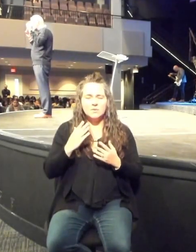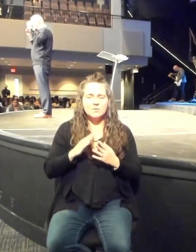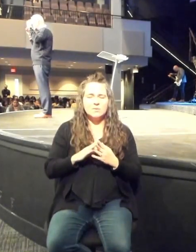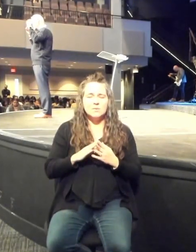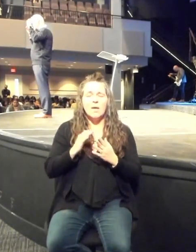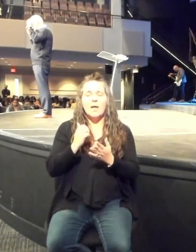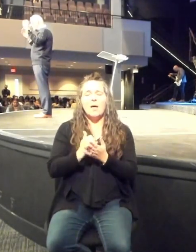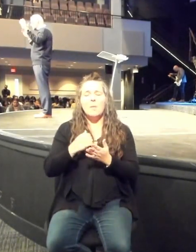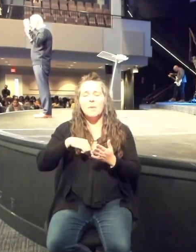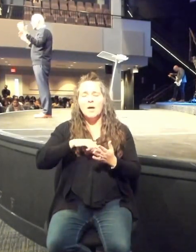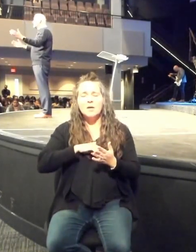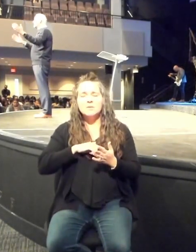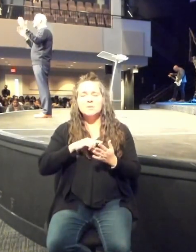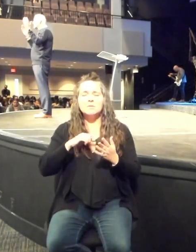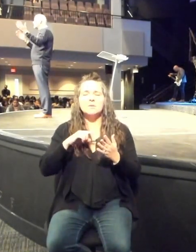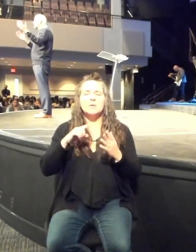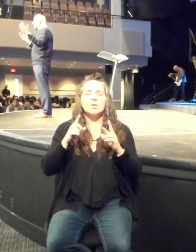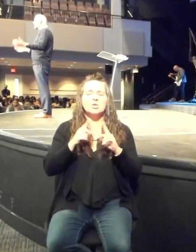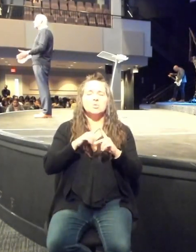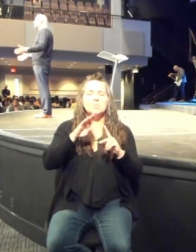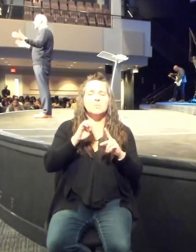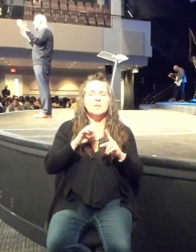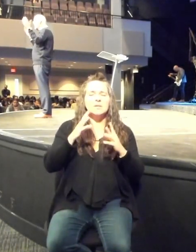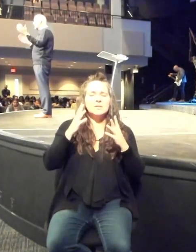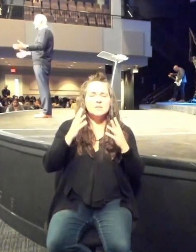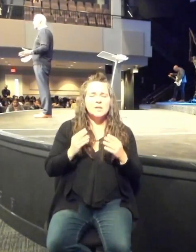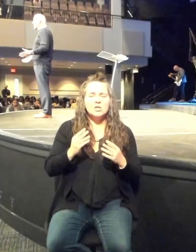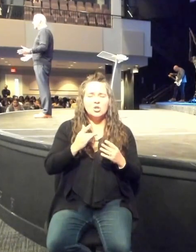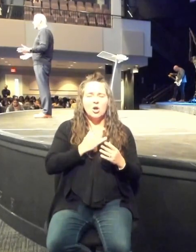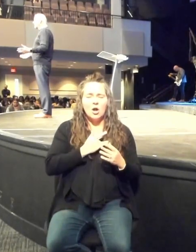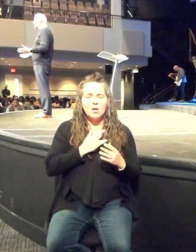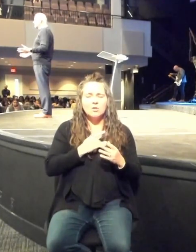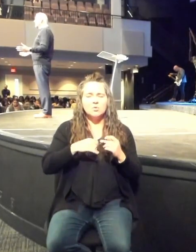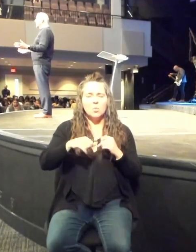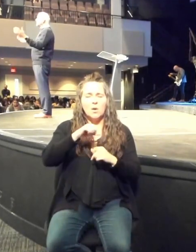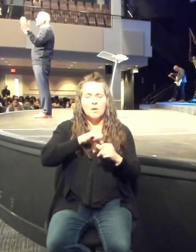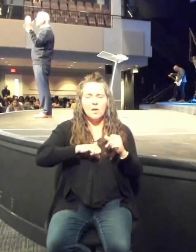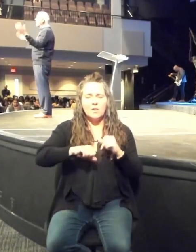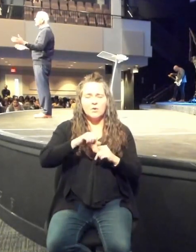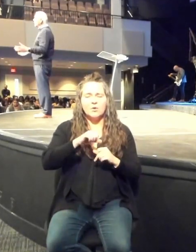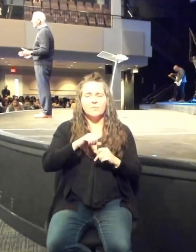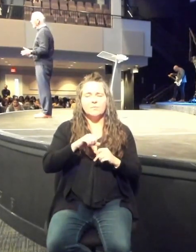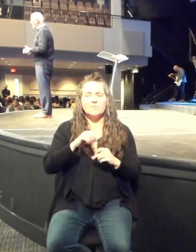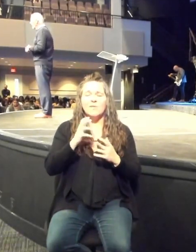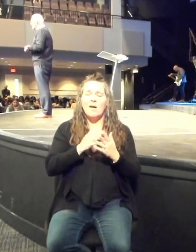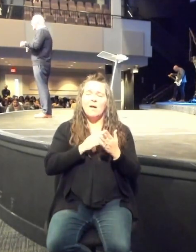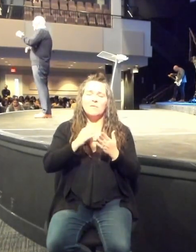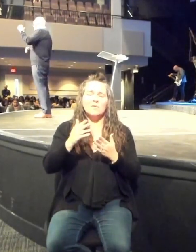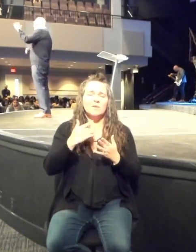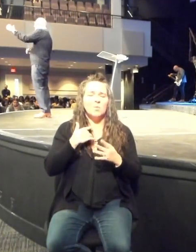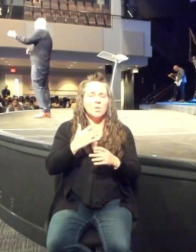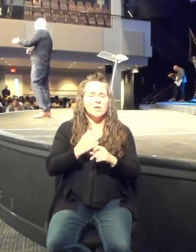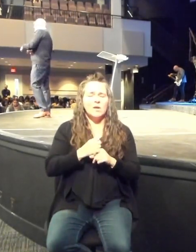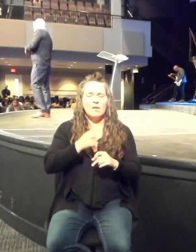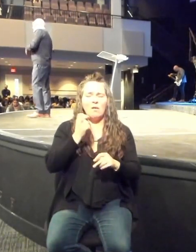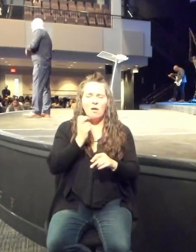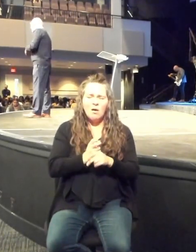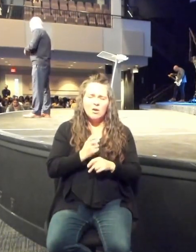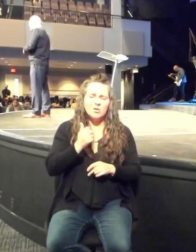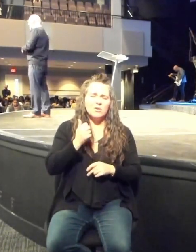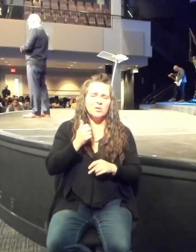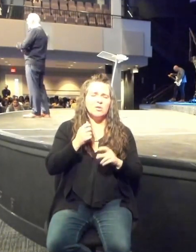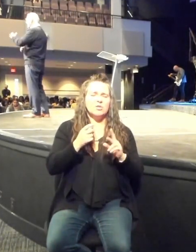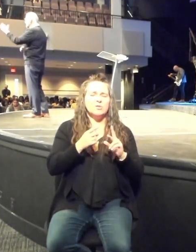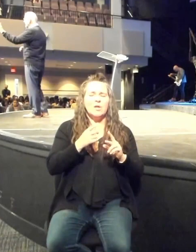Help us, Lord. Help us, Lord, to be tender-hearted to one another. Lord, so often we get hardened toward people and hardened